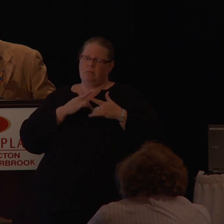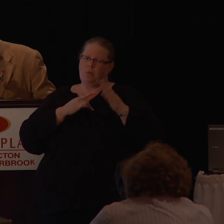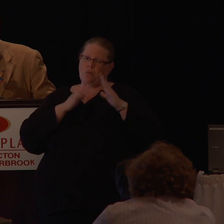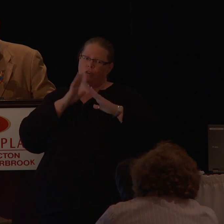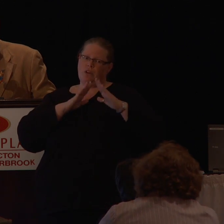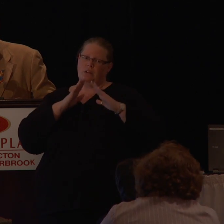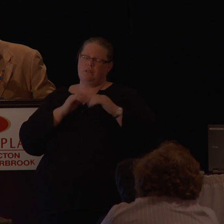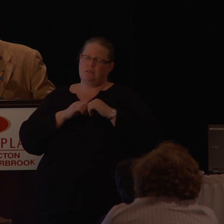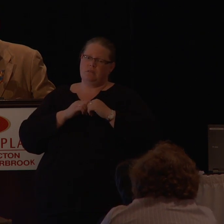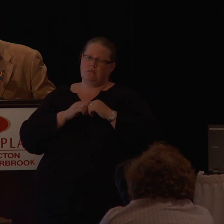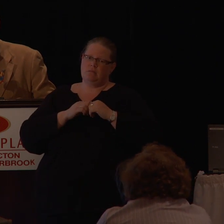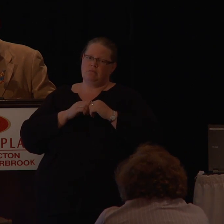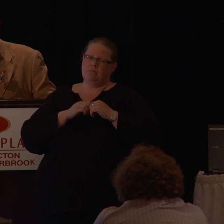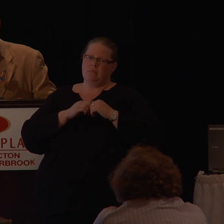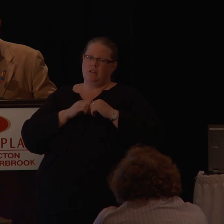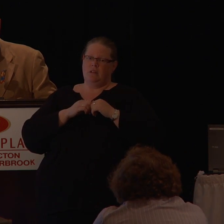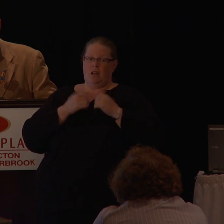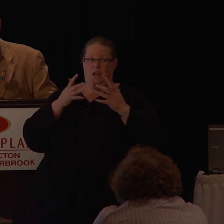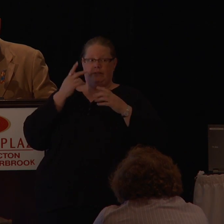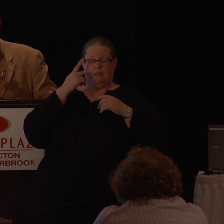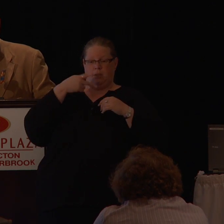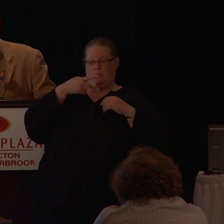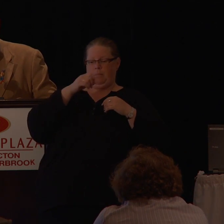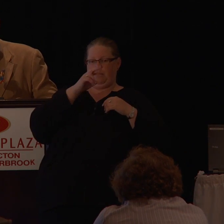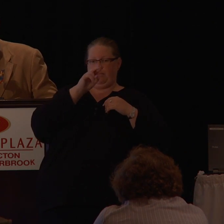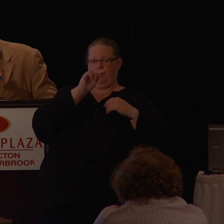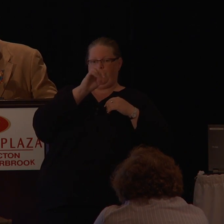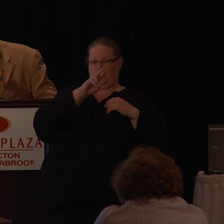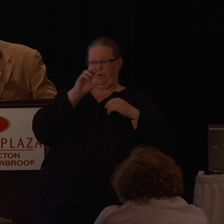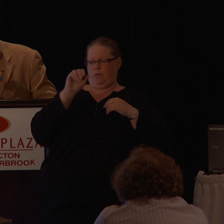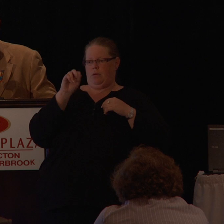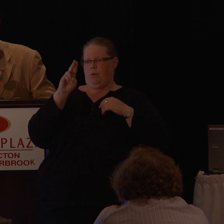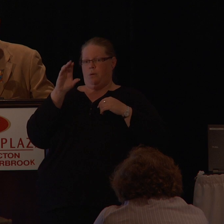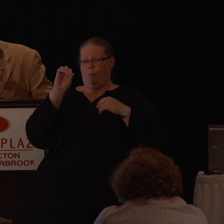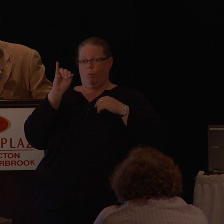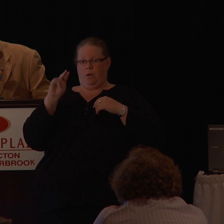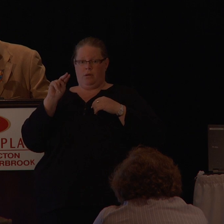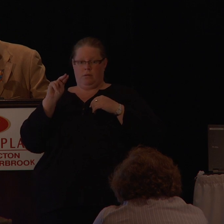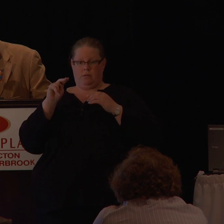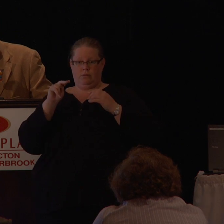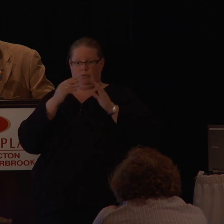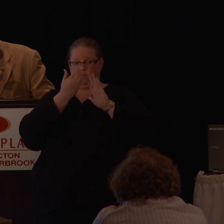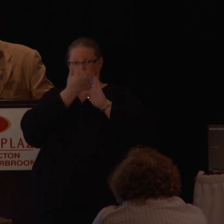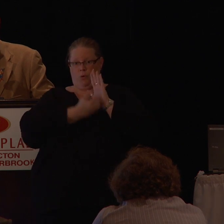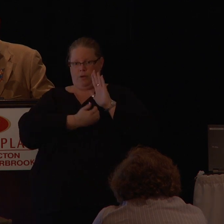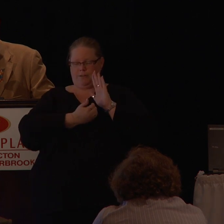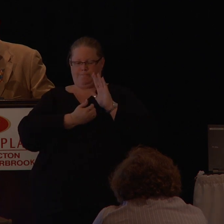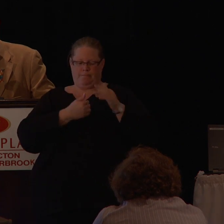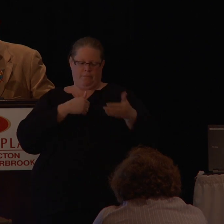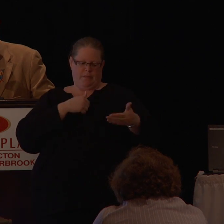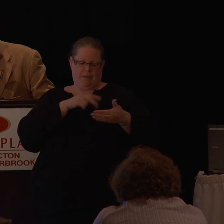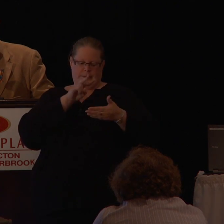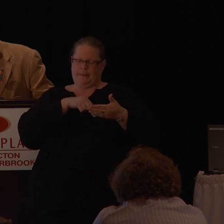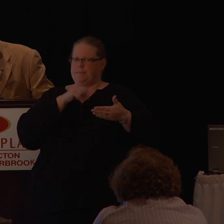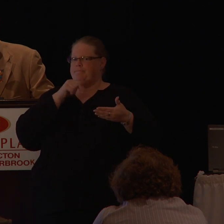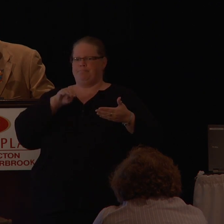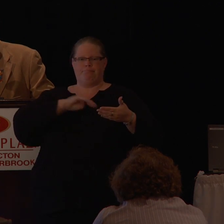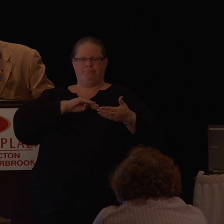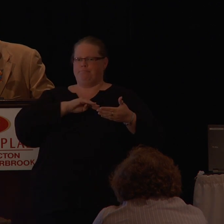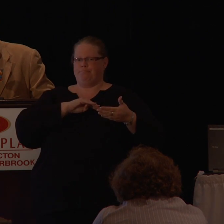I've seen the Porter Aucoin report, and I'm not happy with what I've seen so